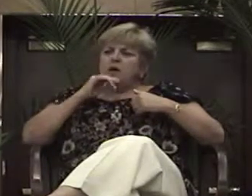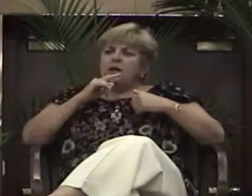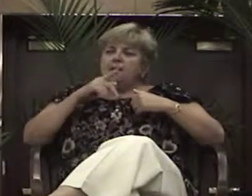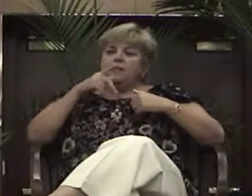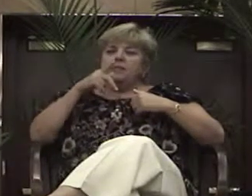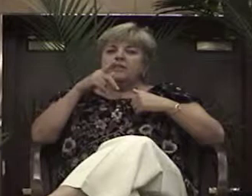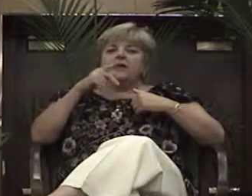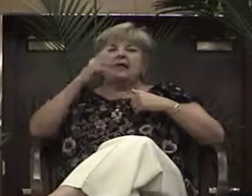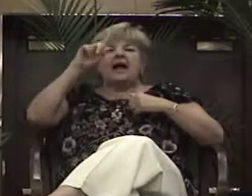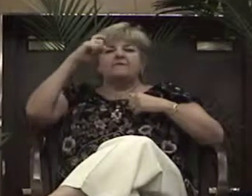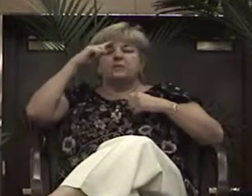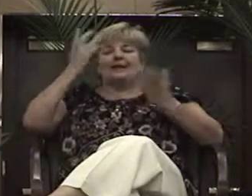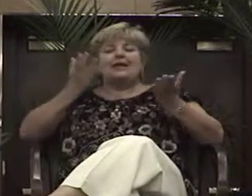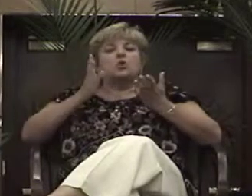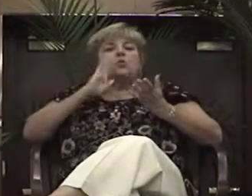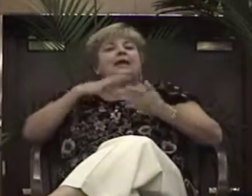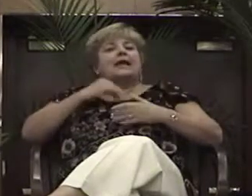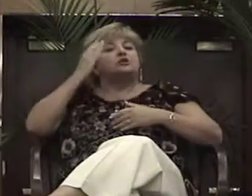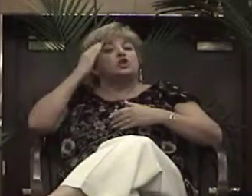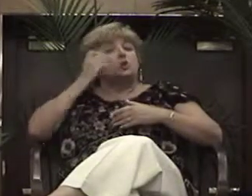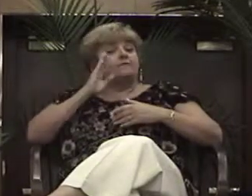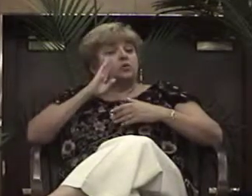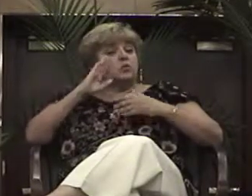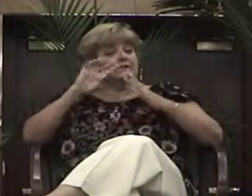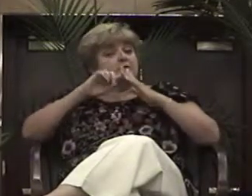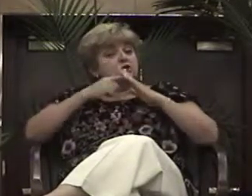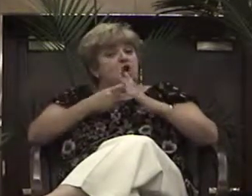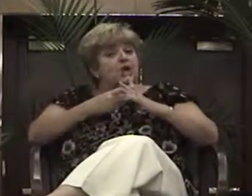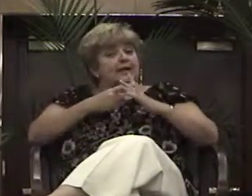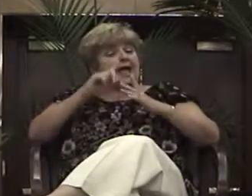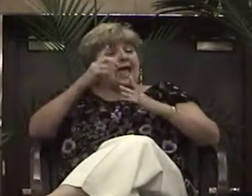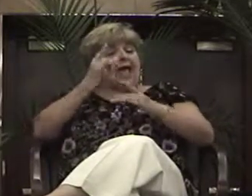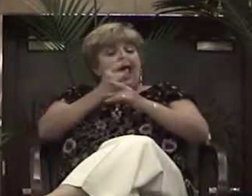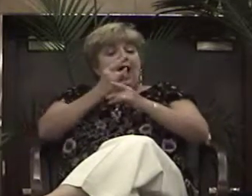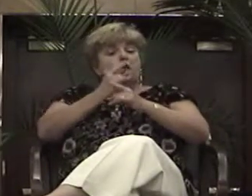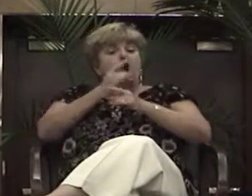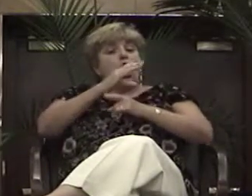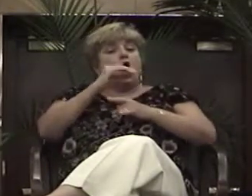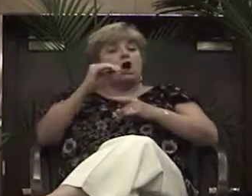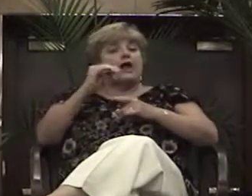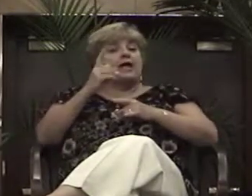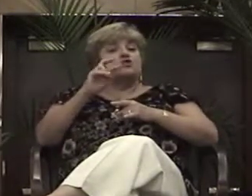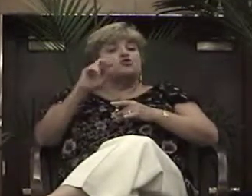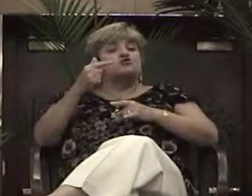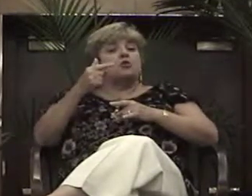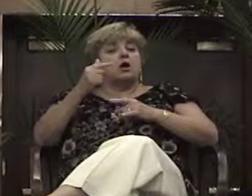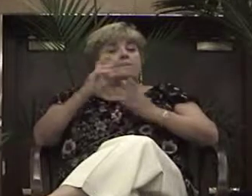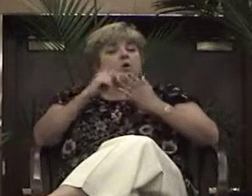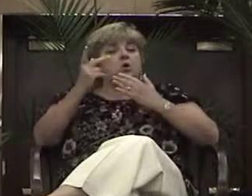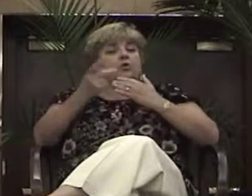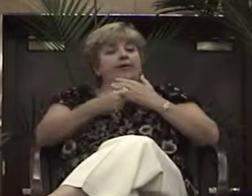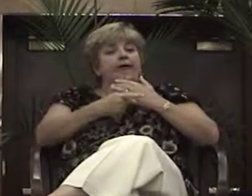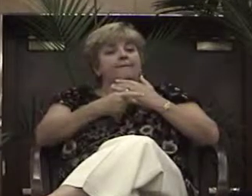here would like to know if you'd start an alcohol and drug program out for the British Columbia Racing Commission, thoroughbred and standardbred horse